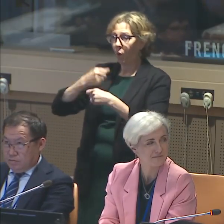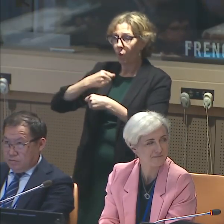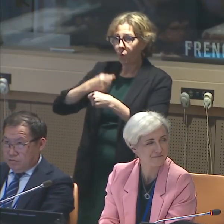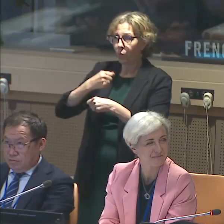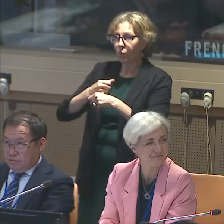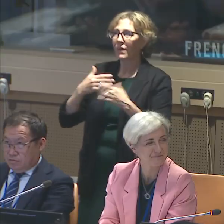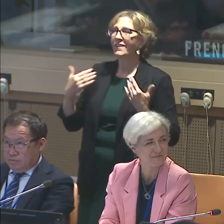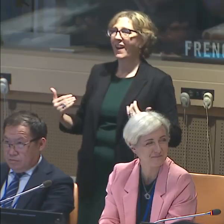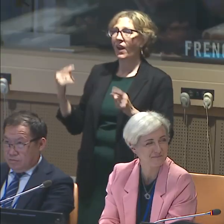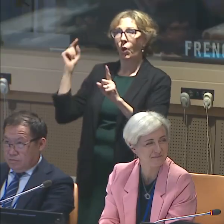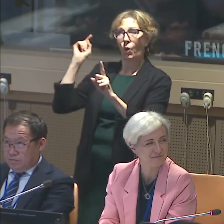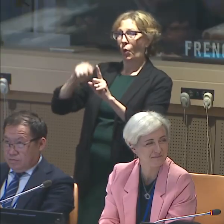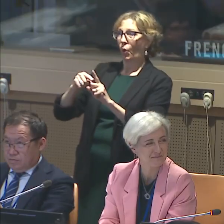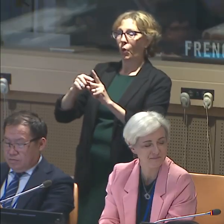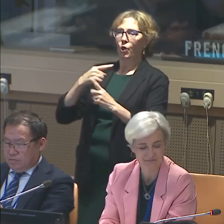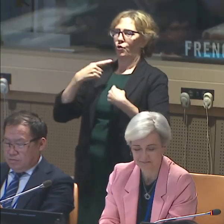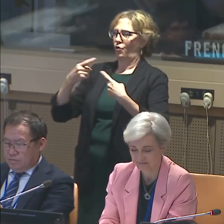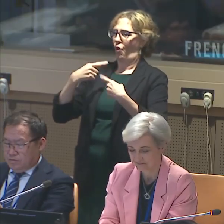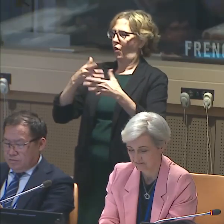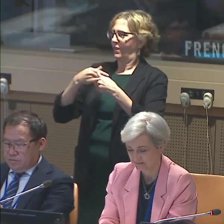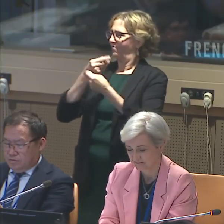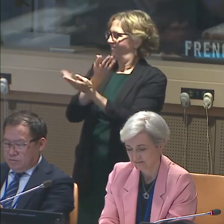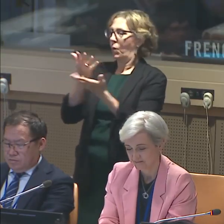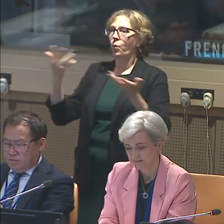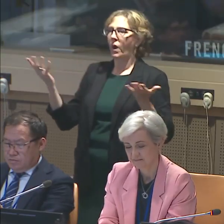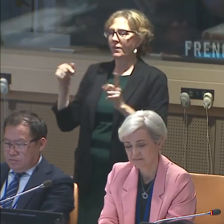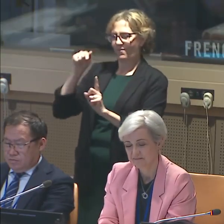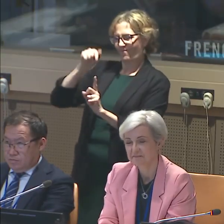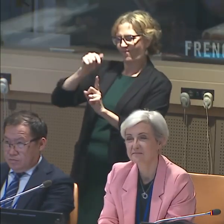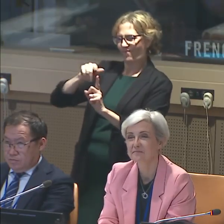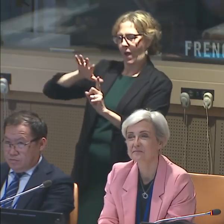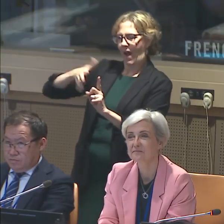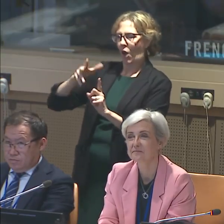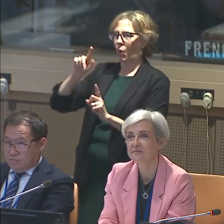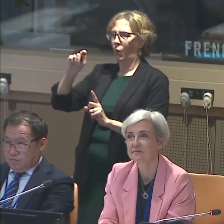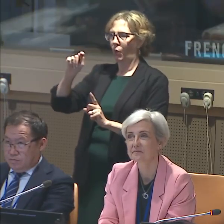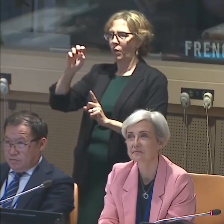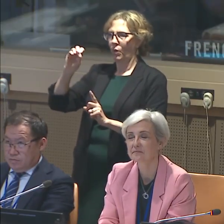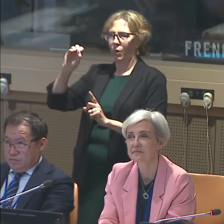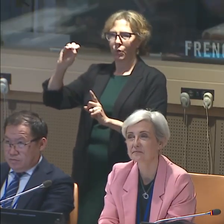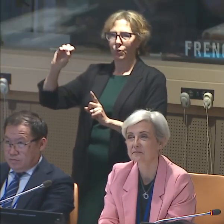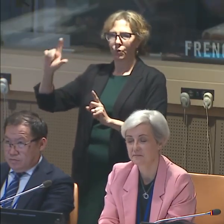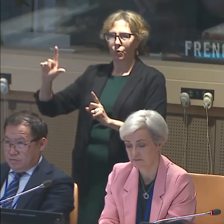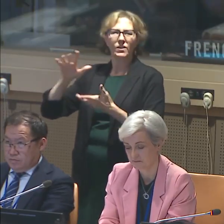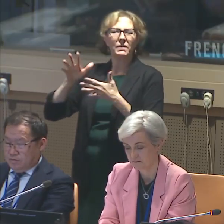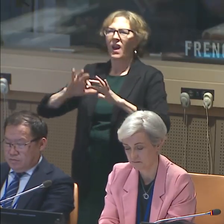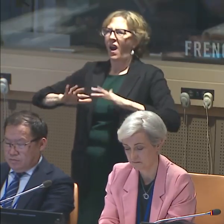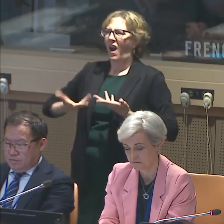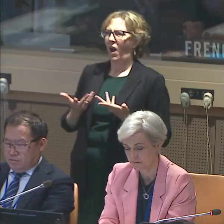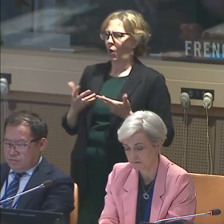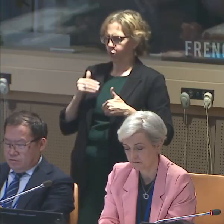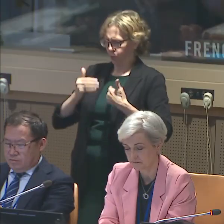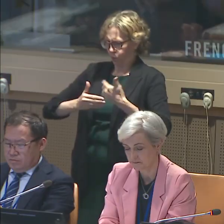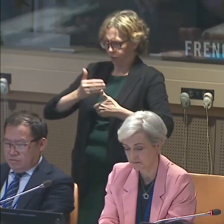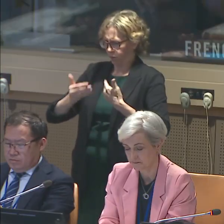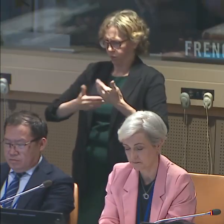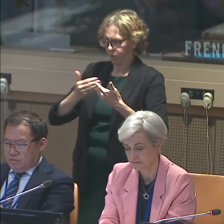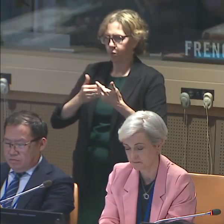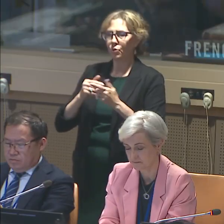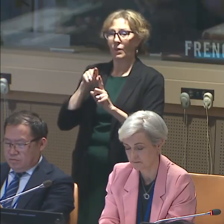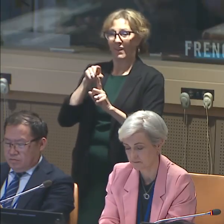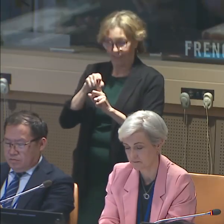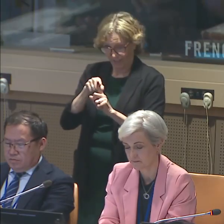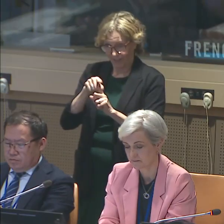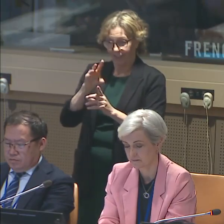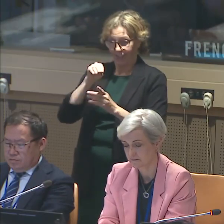tool. Because at the end of the day, you will need a tool. You will need an instrument adapted for children, for working age